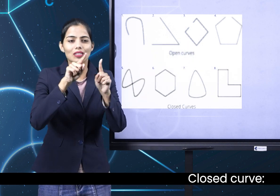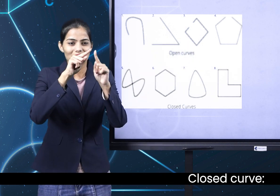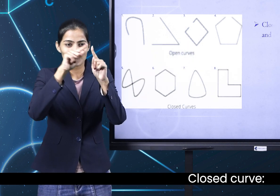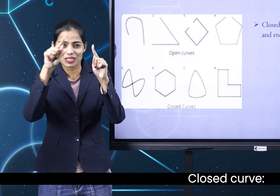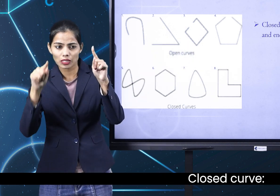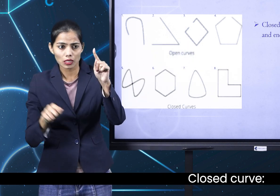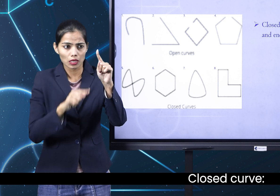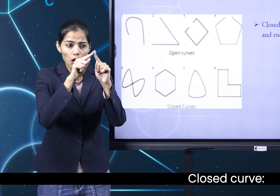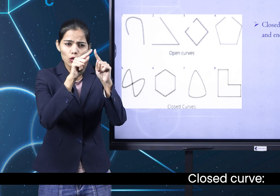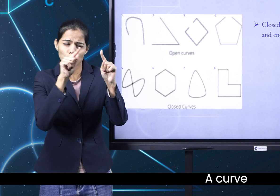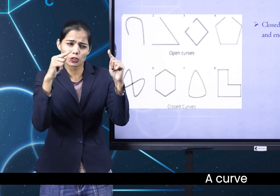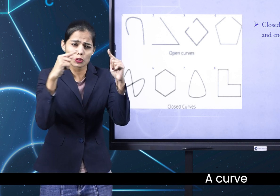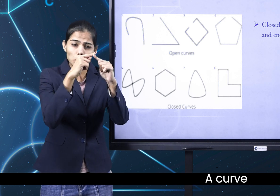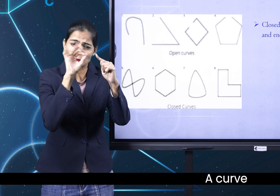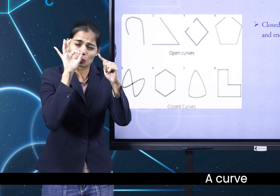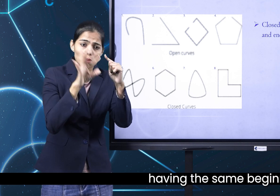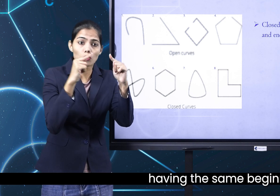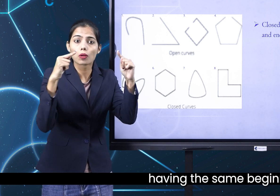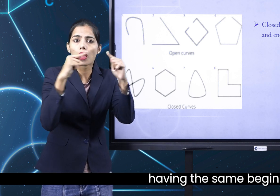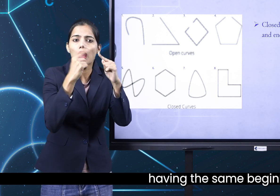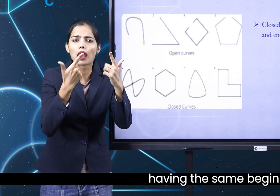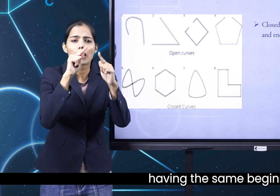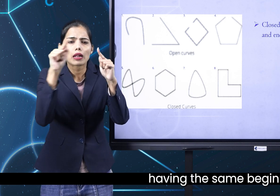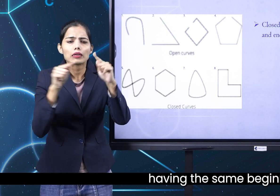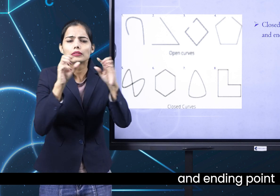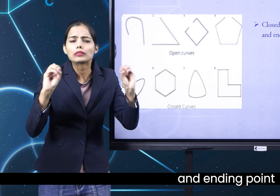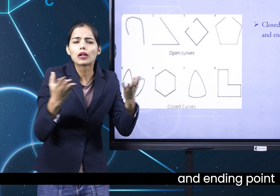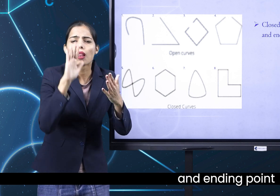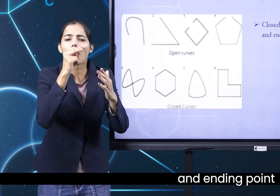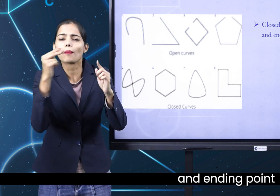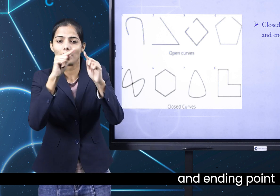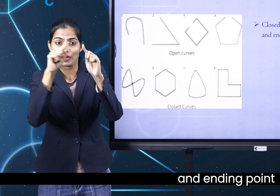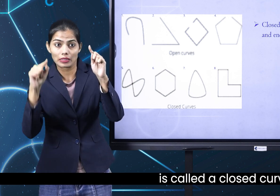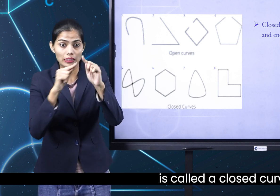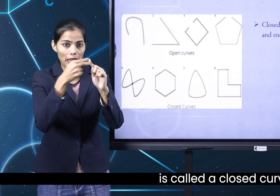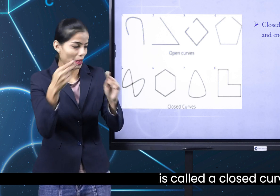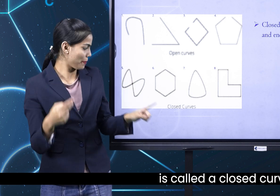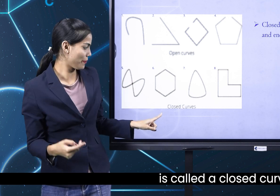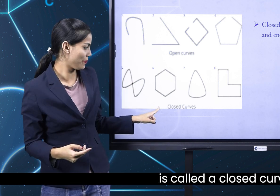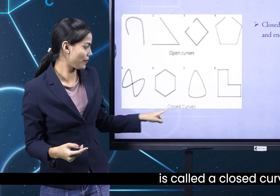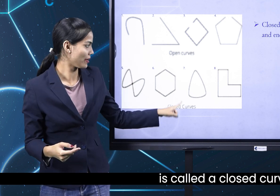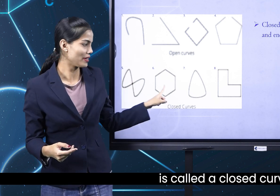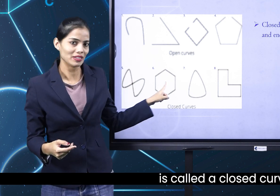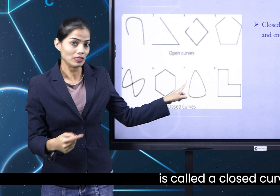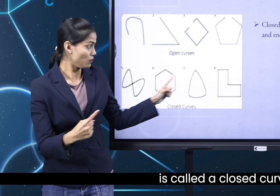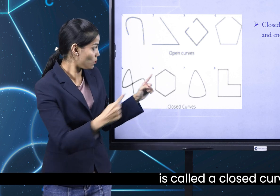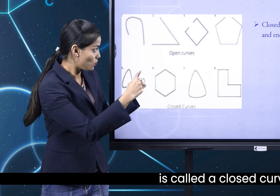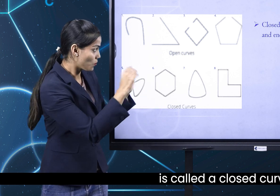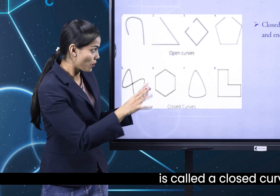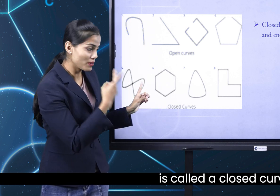Closed curve. A curve having the same beginning and ending point is called a closed curve.